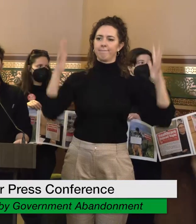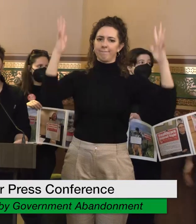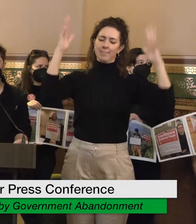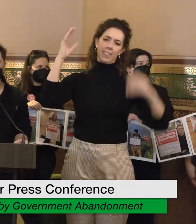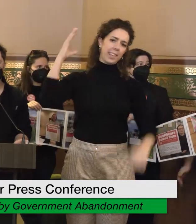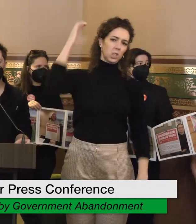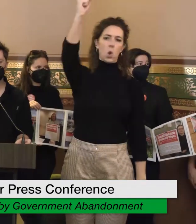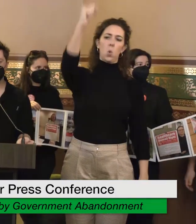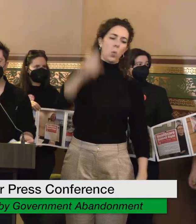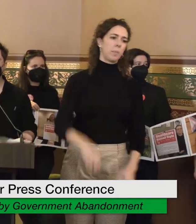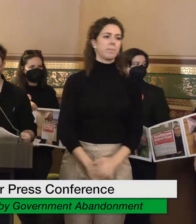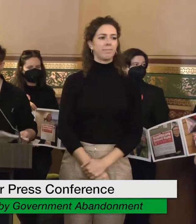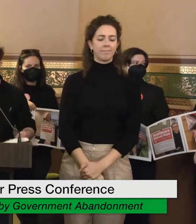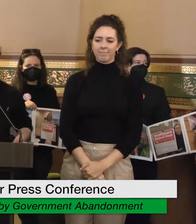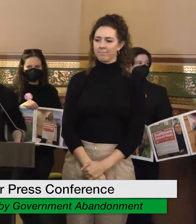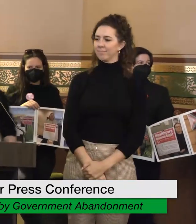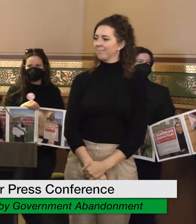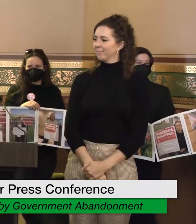Let's go!